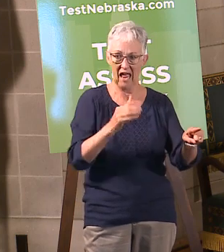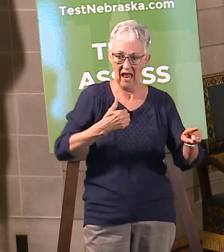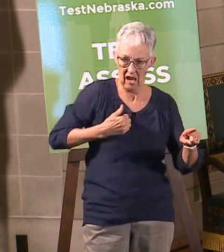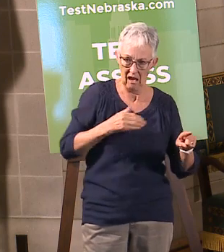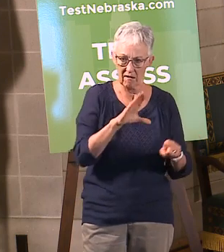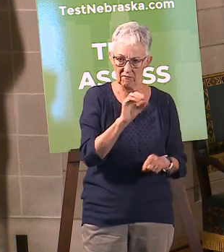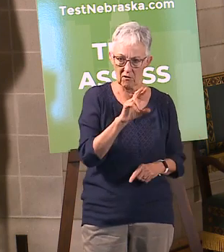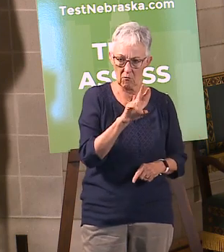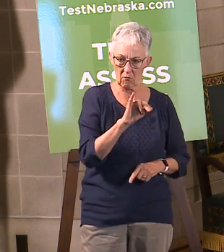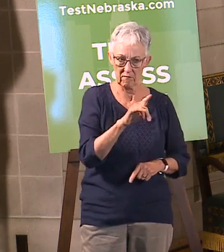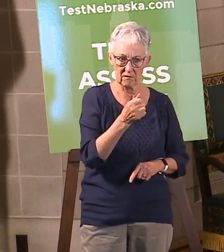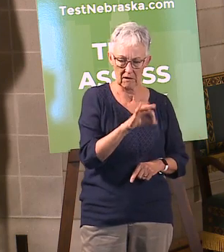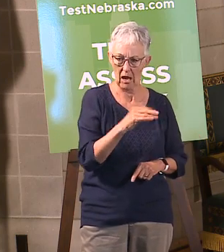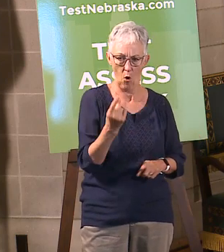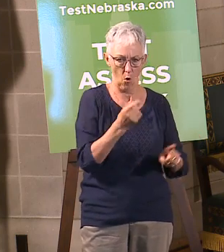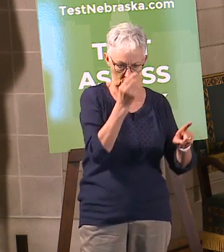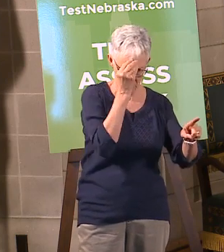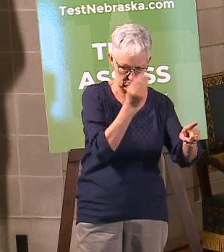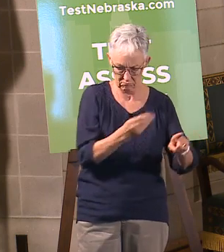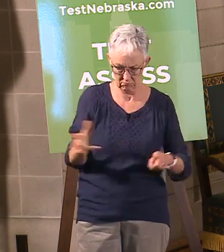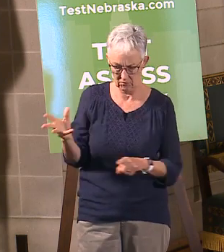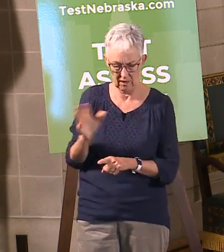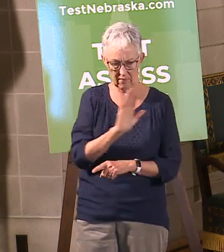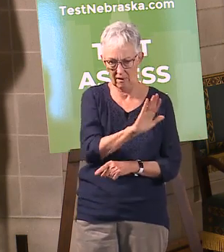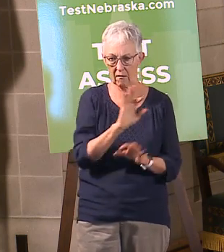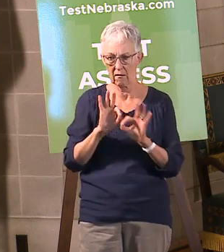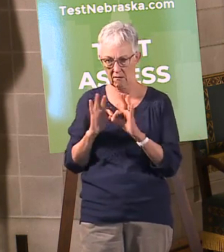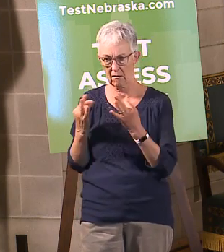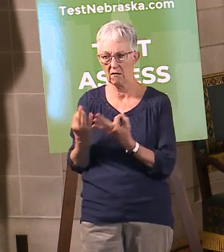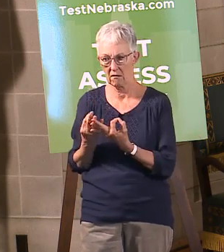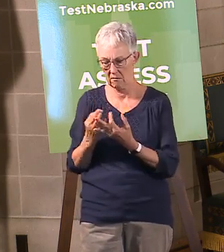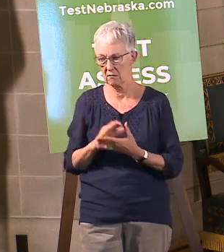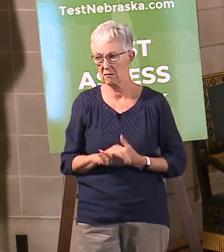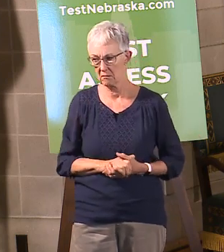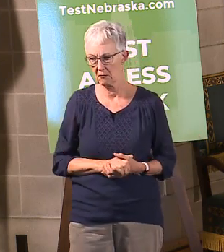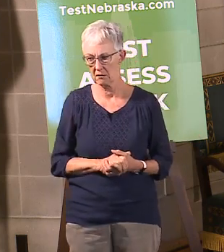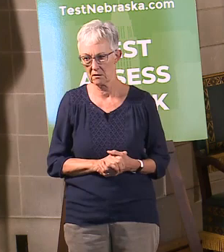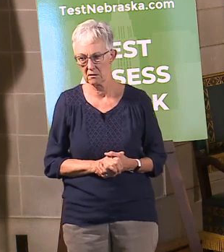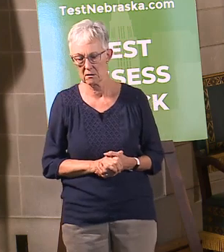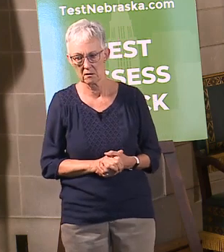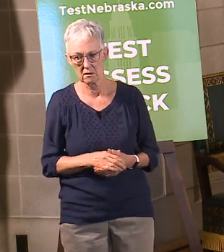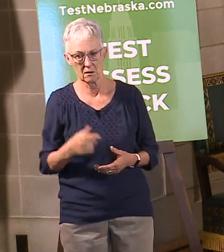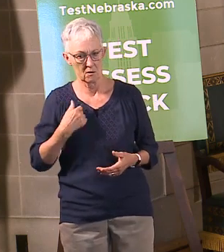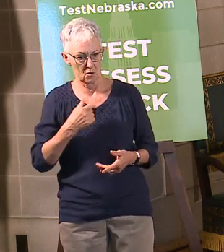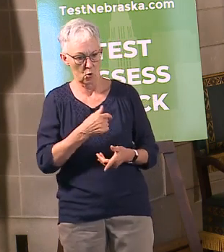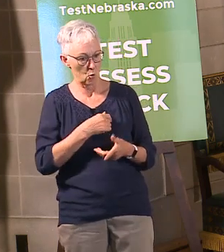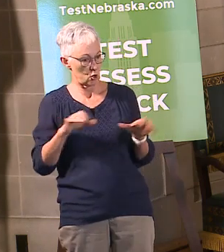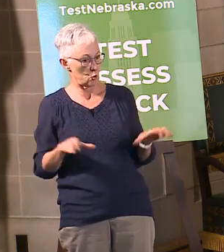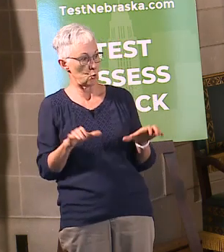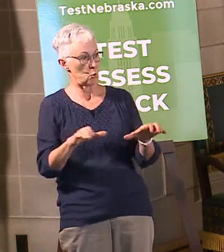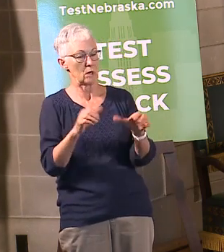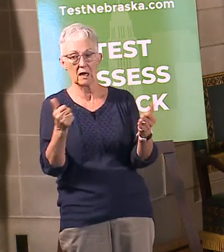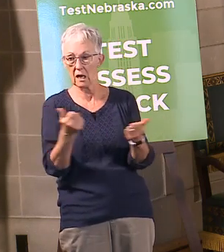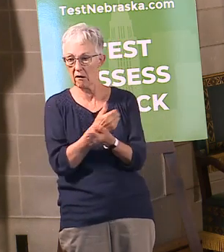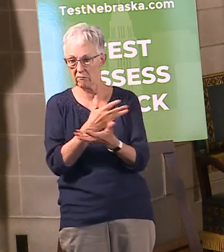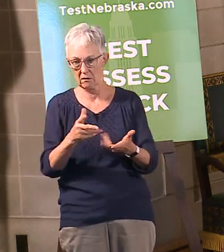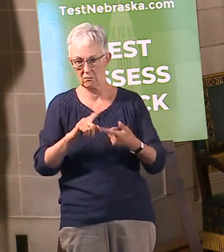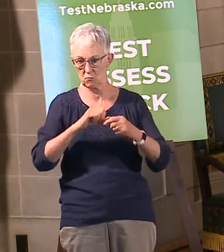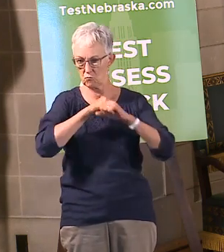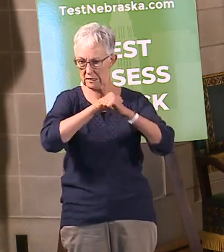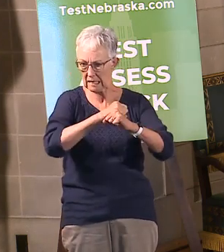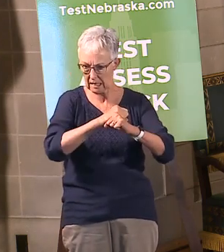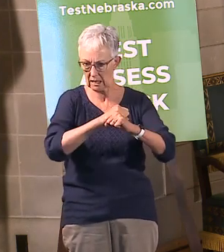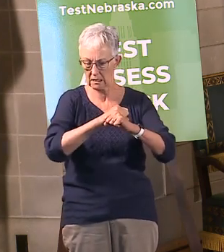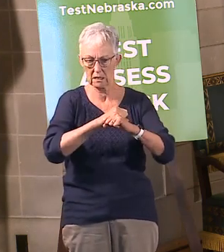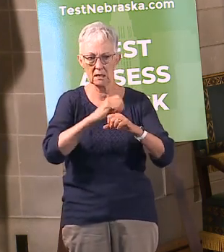can or should be done to assure families the safety of their elderly relatives in long-term health care facilities? And again, this is one of the reasons why we've asked